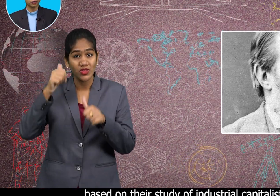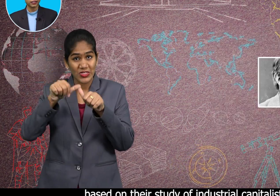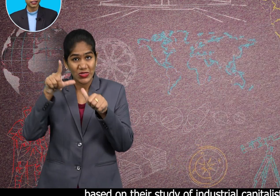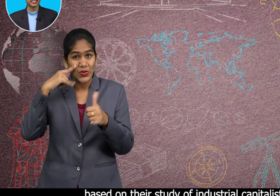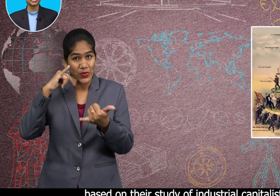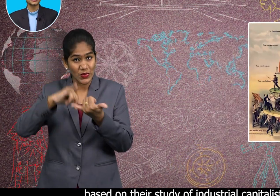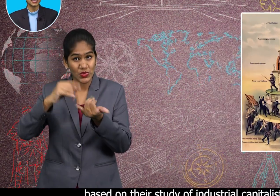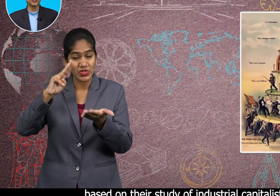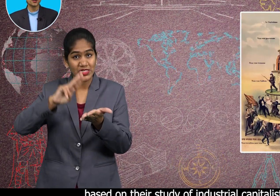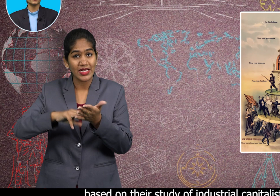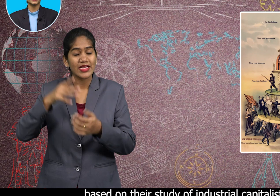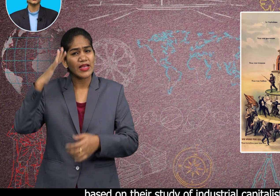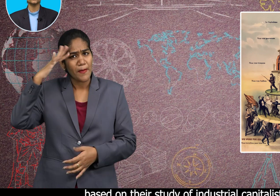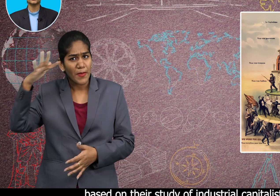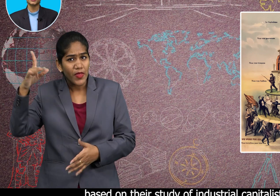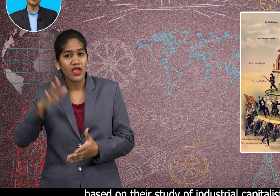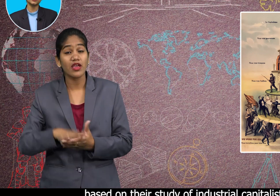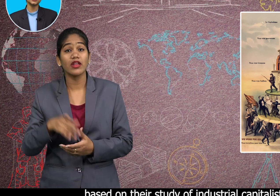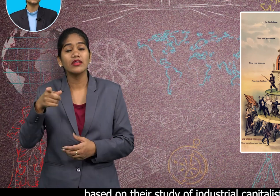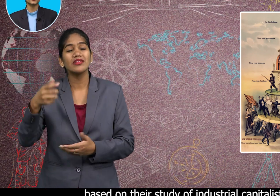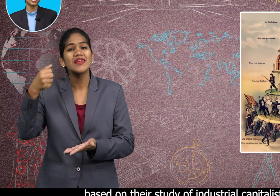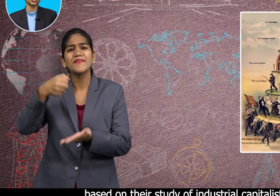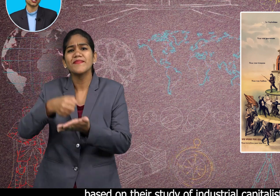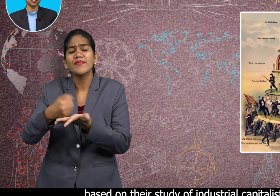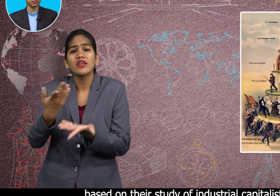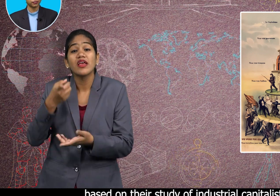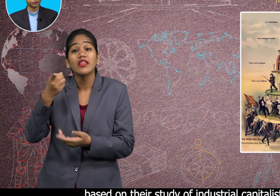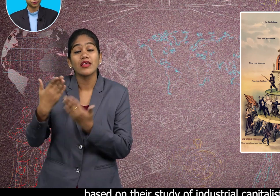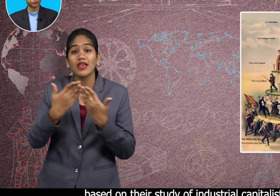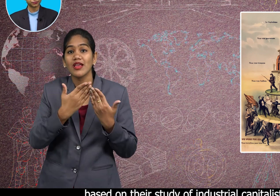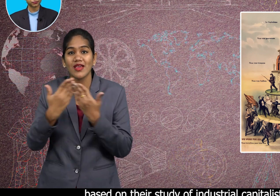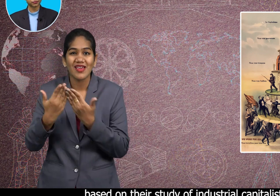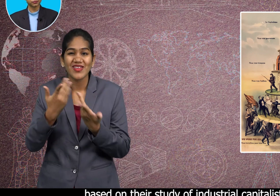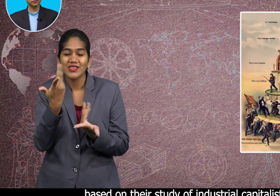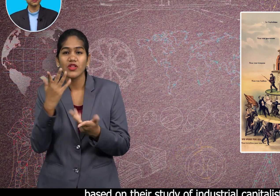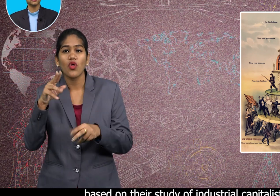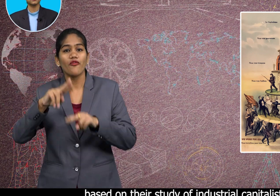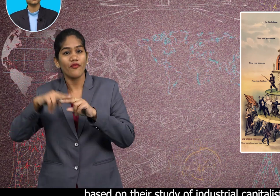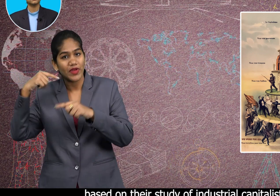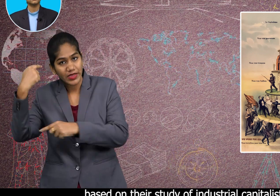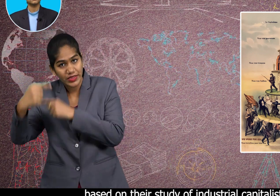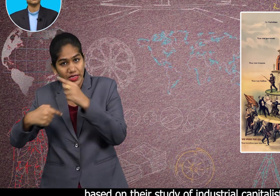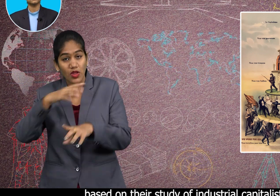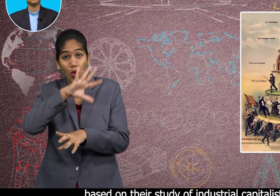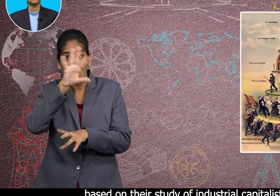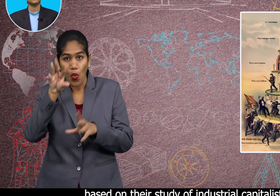based on their study of industrial capitalist production.